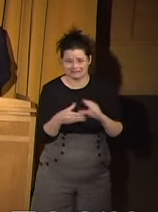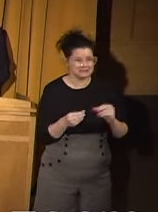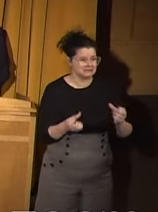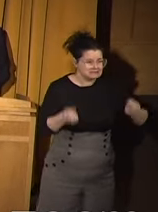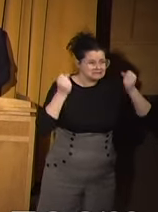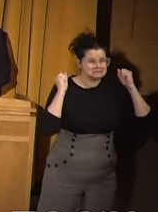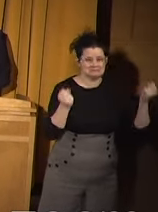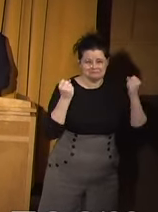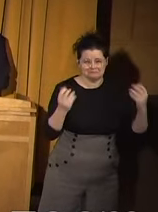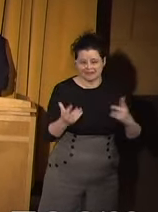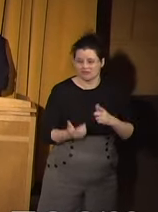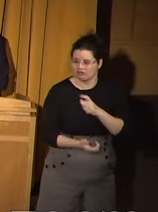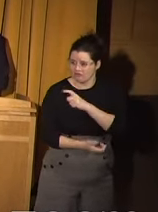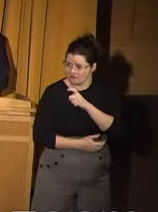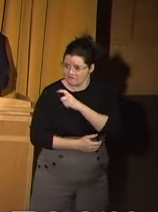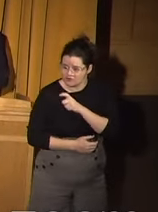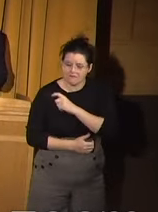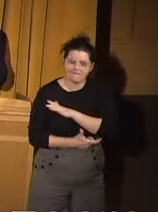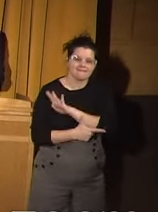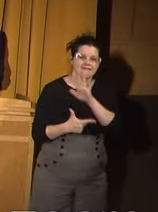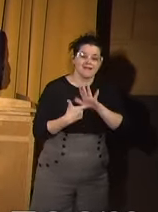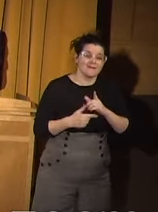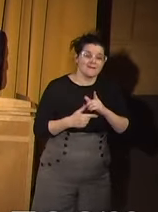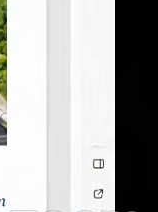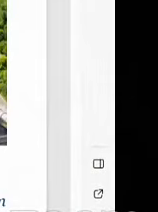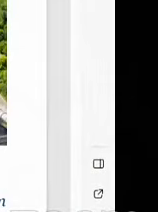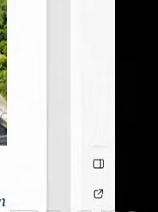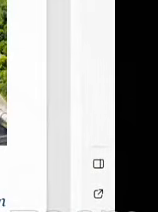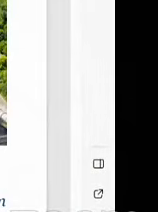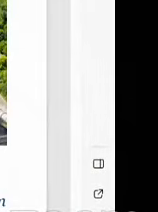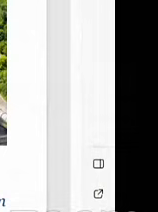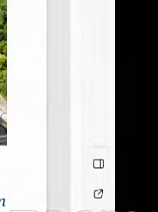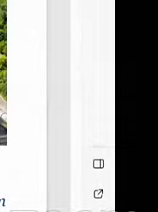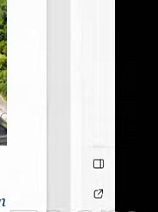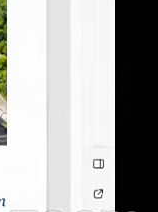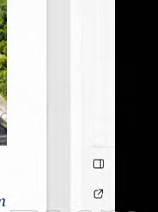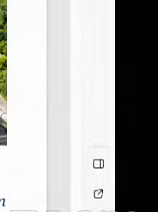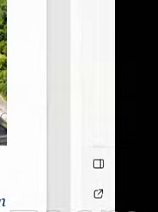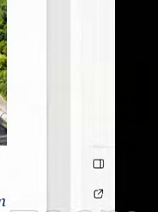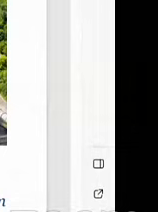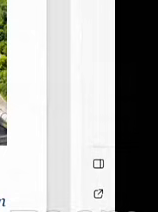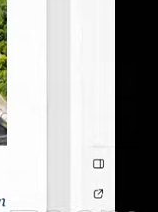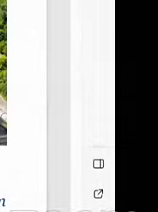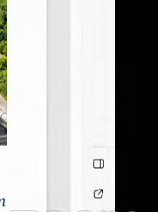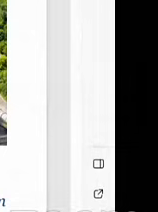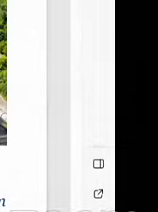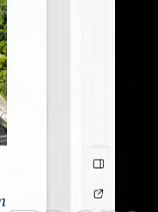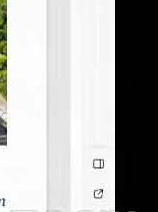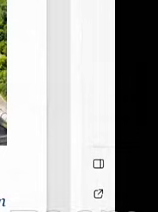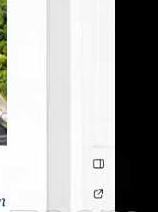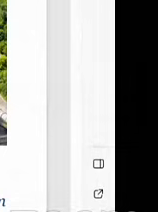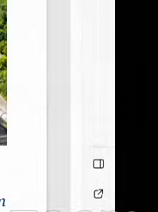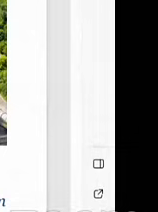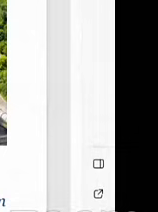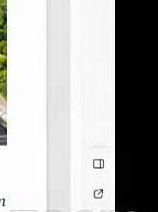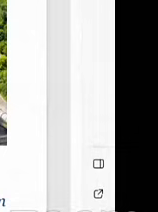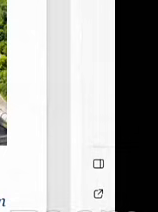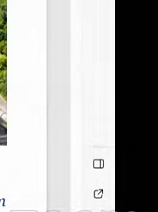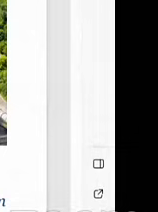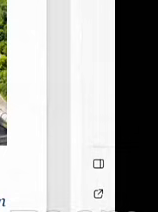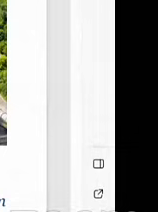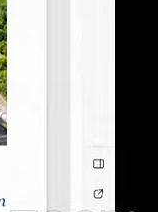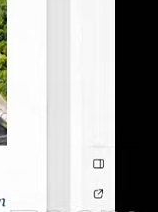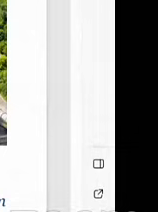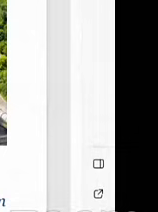of law enforcement officers, but key to all the work that we do is our engagement with the community. And we reached out to the